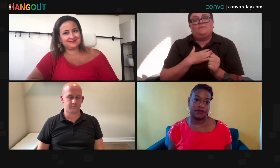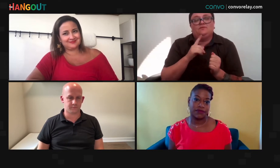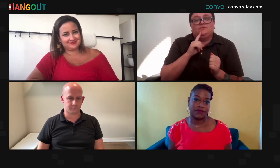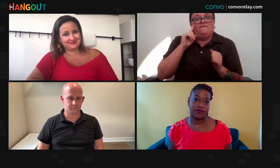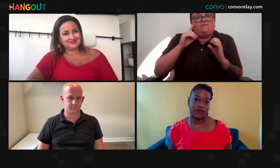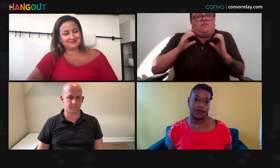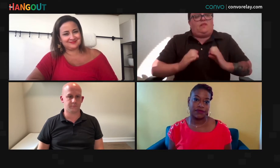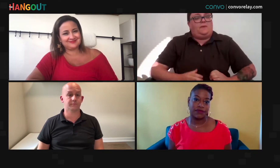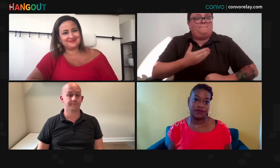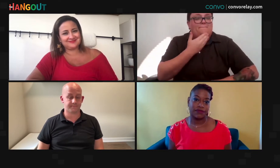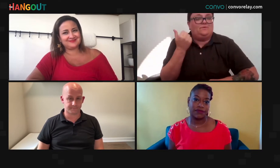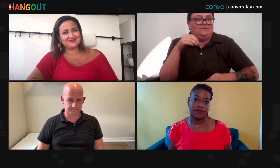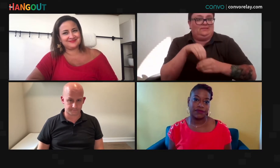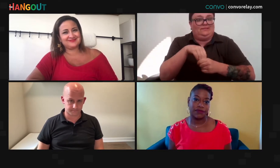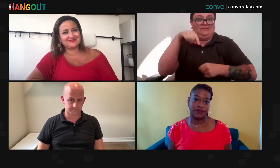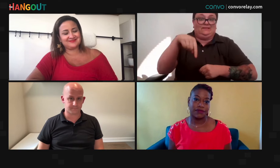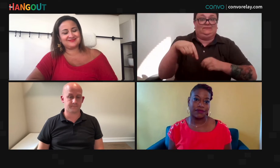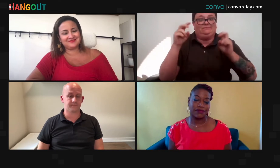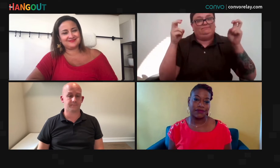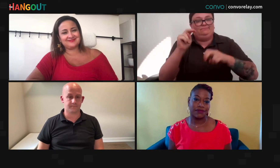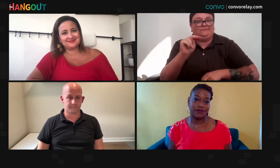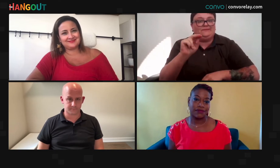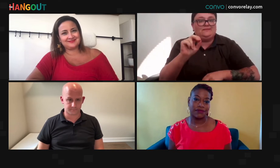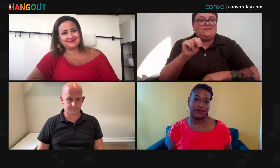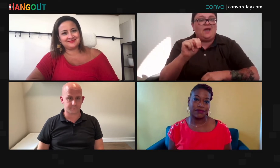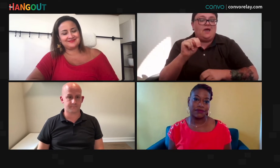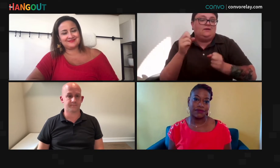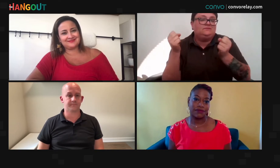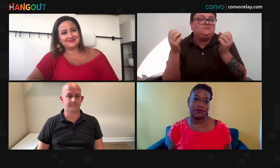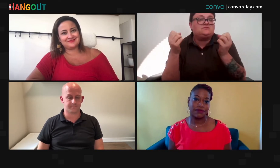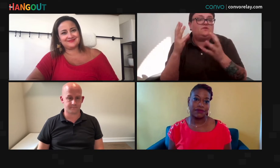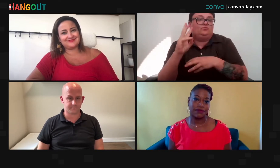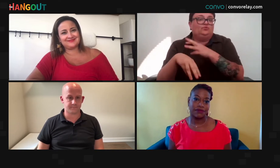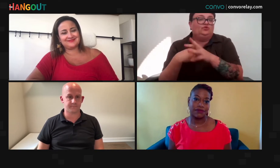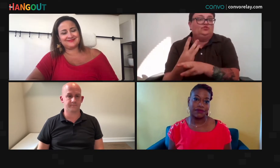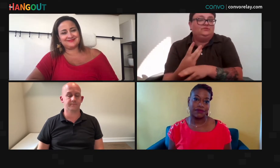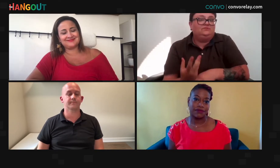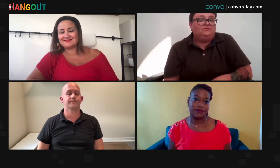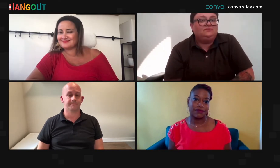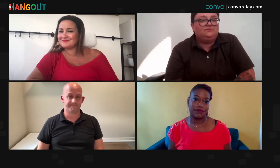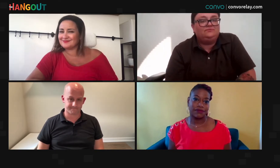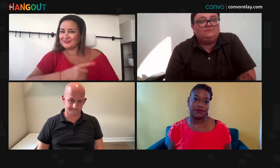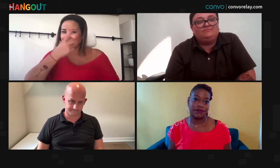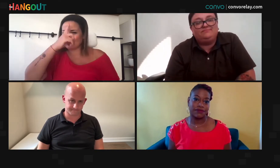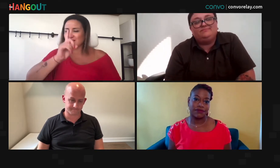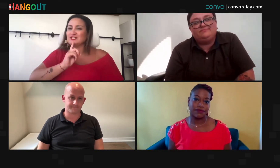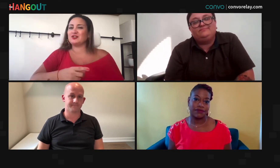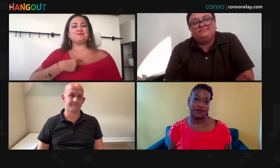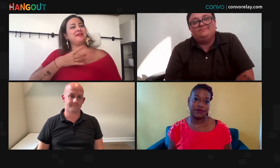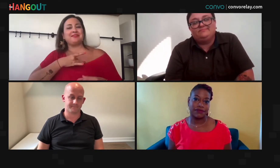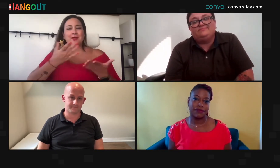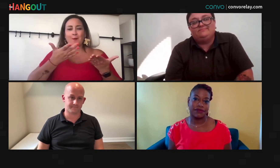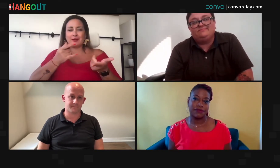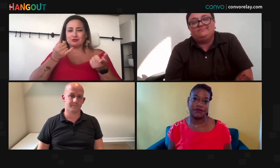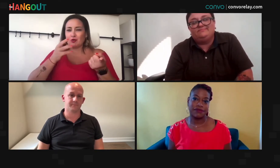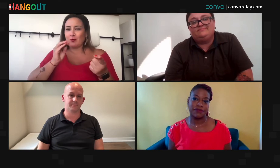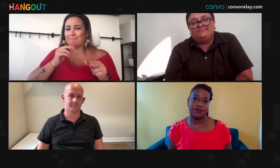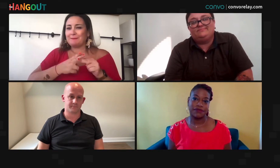to connect with my deaf clients better in this non-signing world. This is